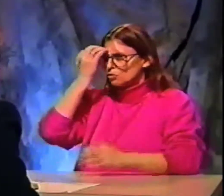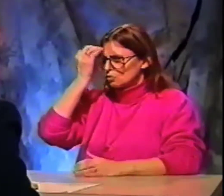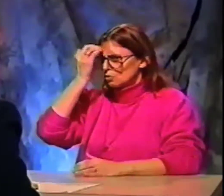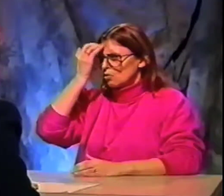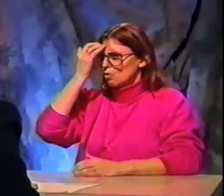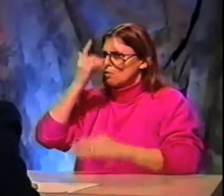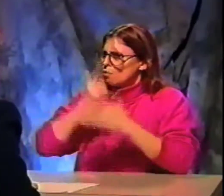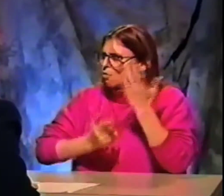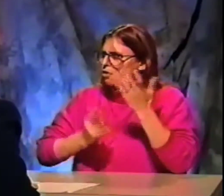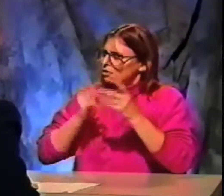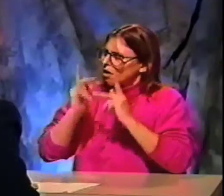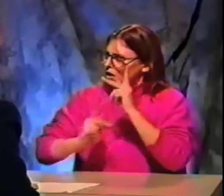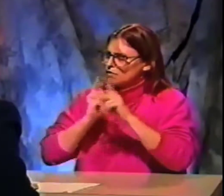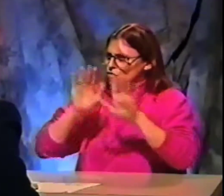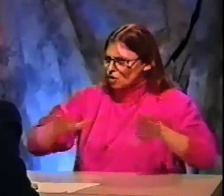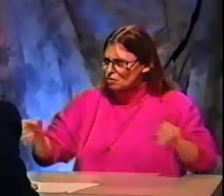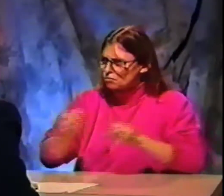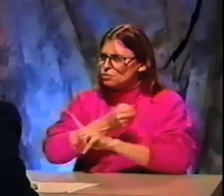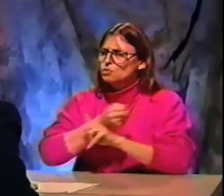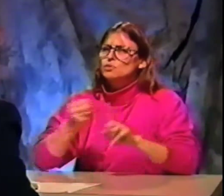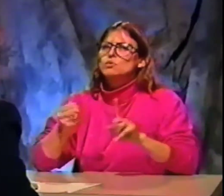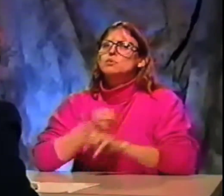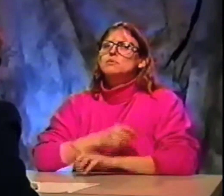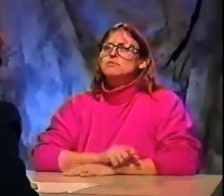Yeah, I did take a class on that.